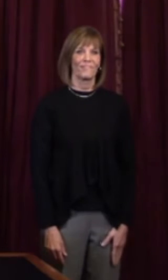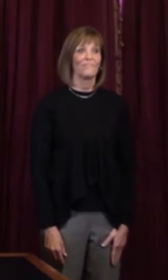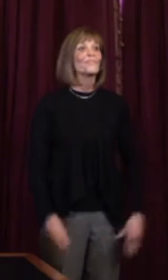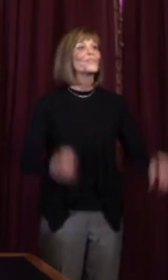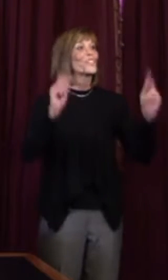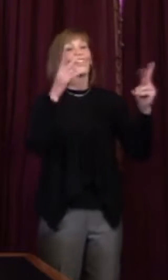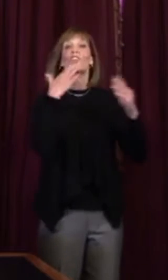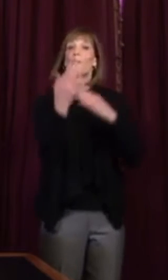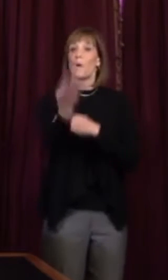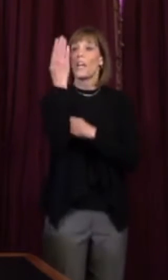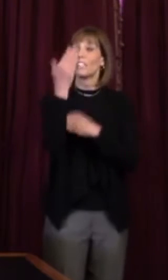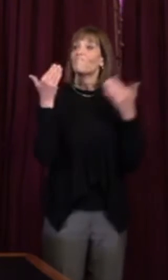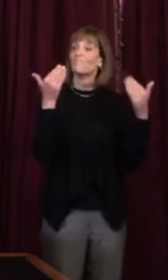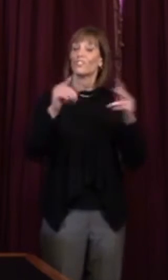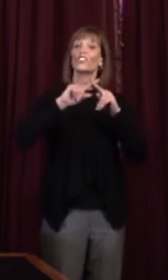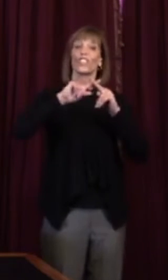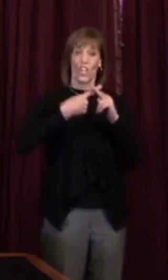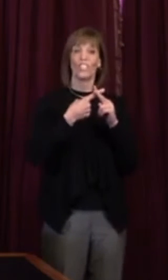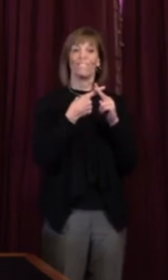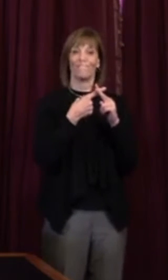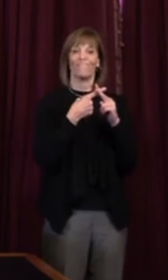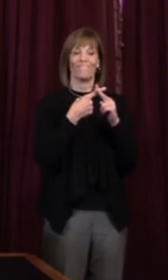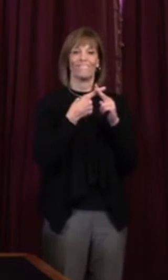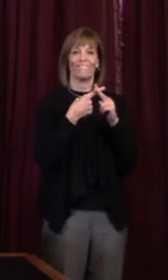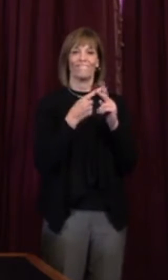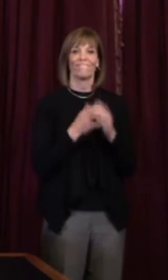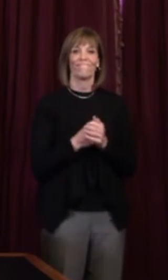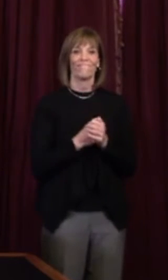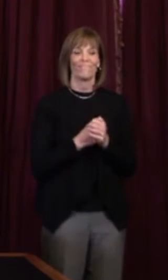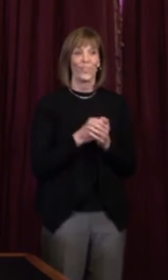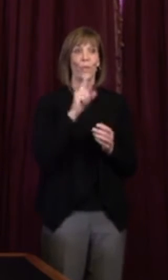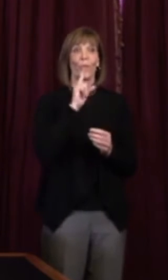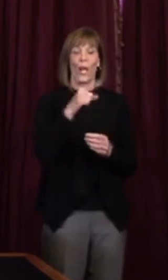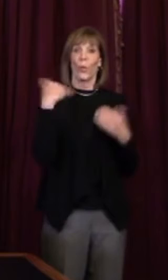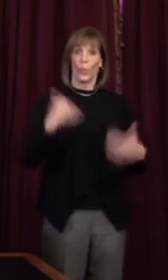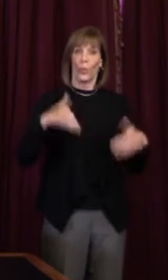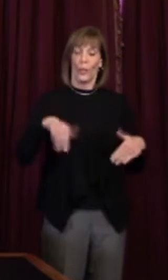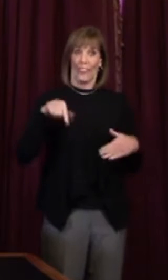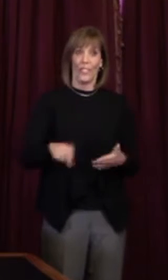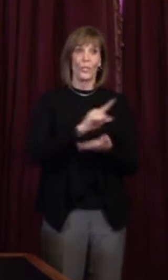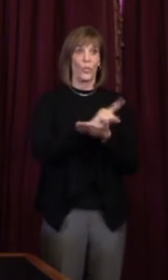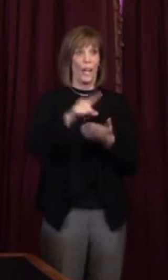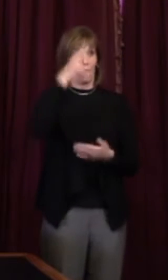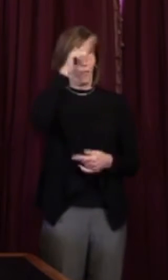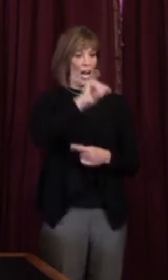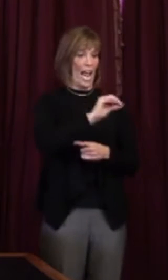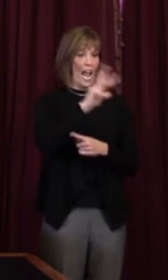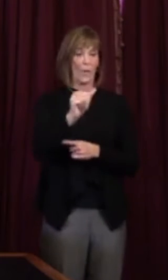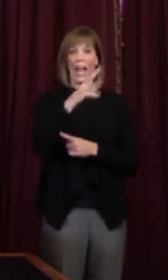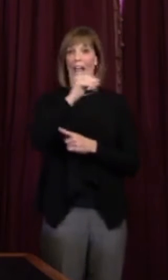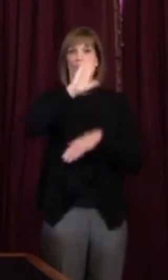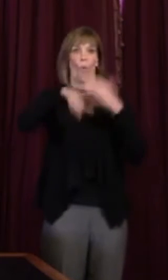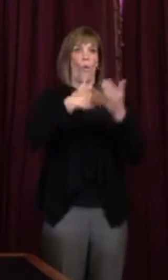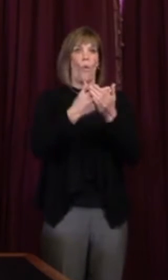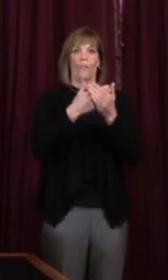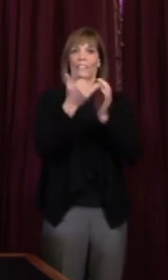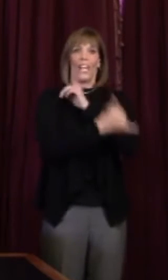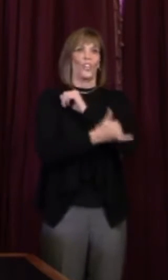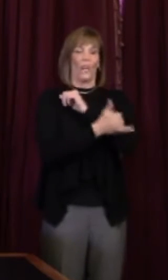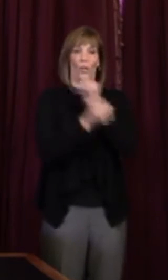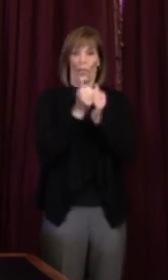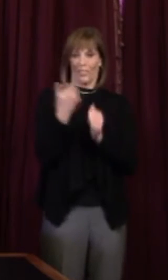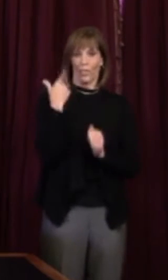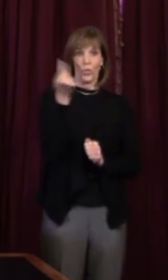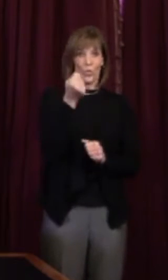Okay, good morning. We'll go ahead and get started. It's been quite a week for our state and the entire country with Tuesday's